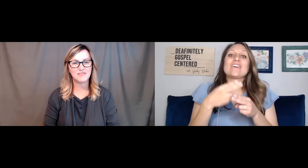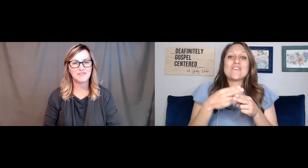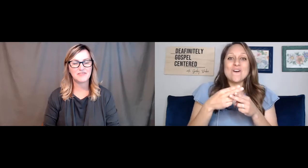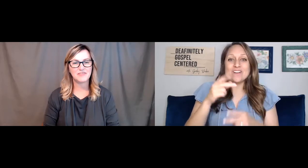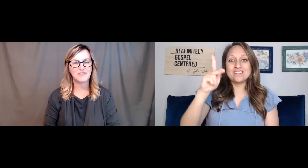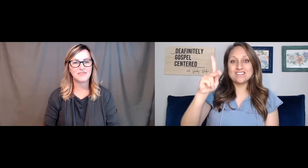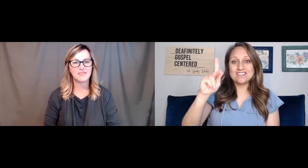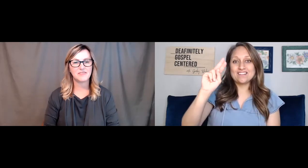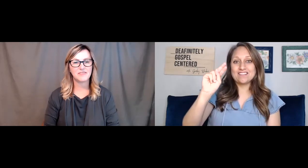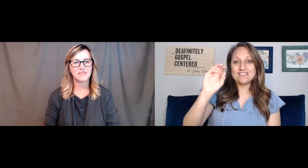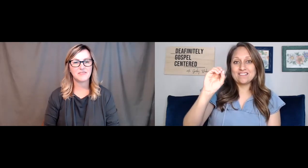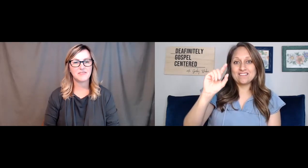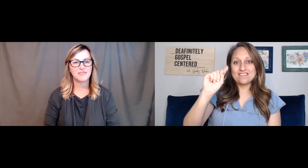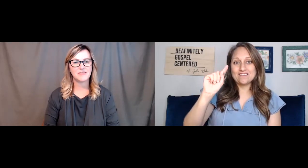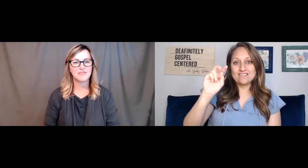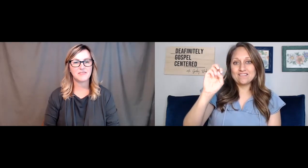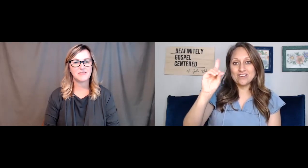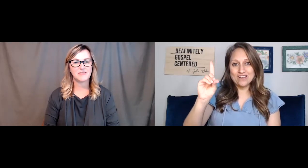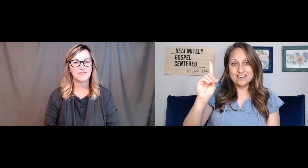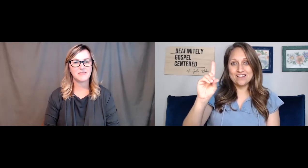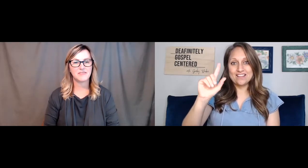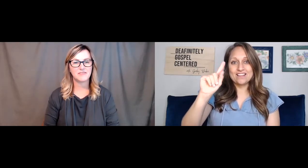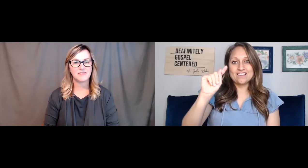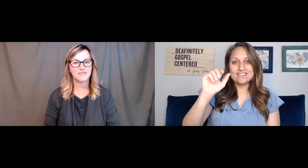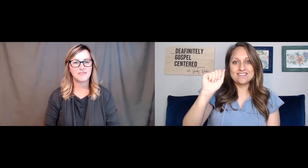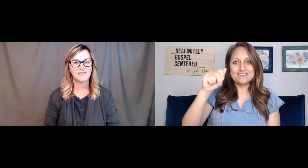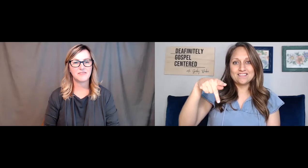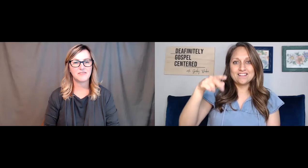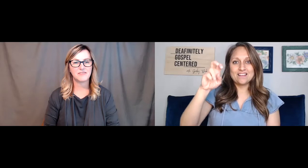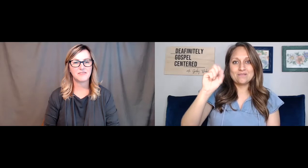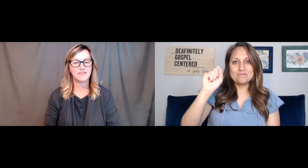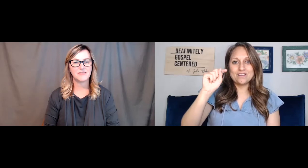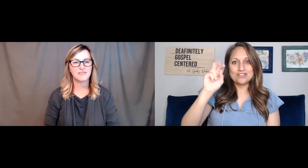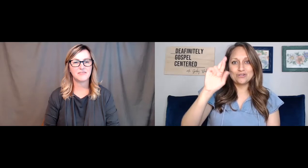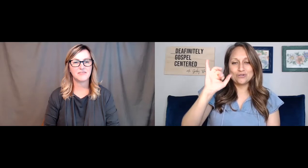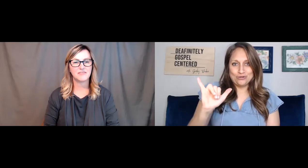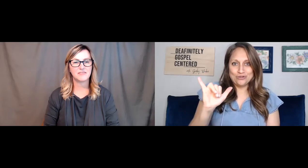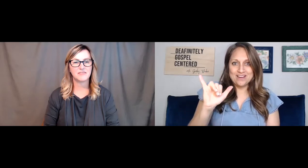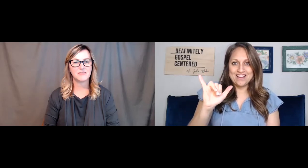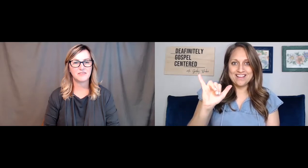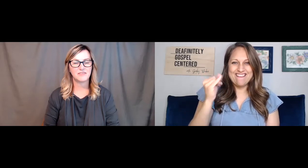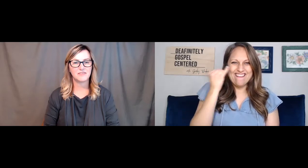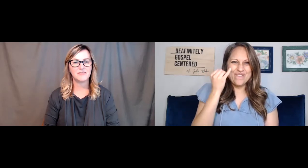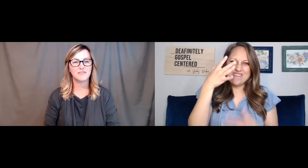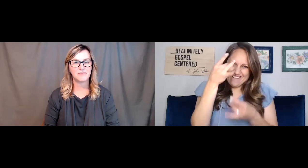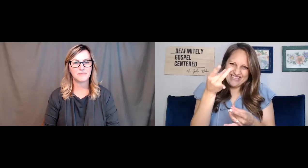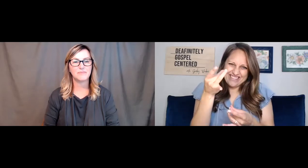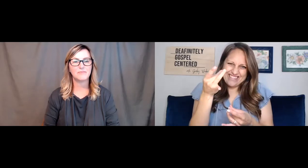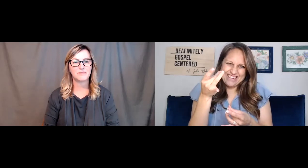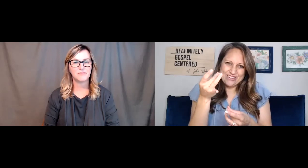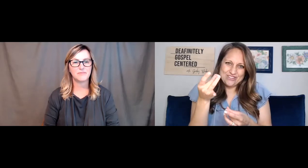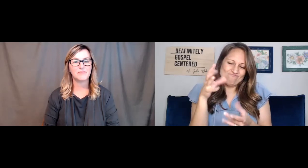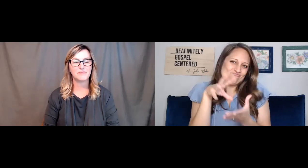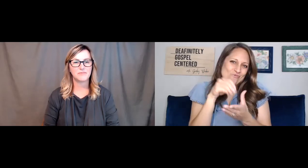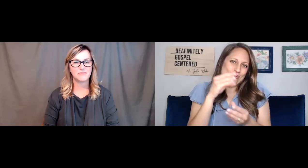called Knotted Tapestry. For any of you just interested in